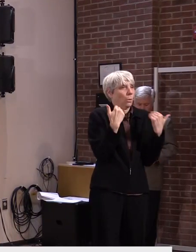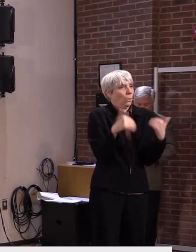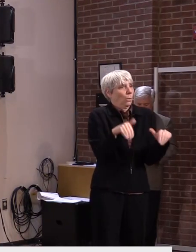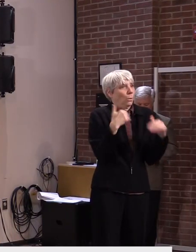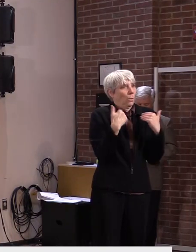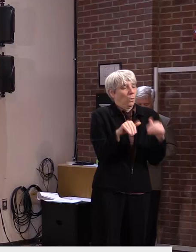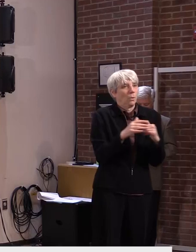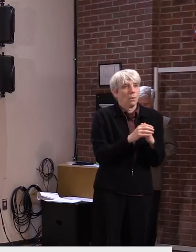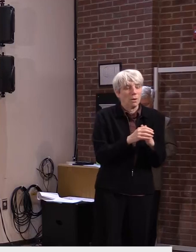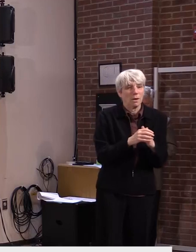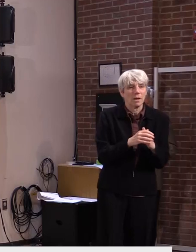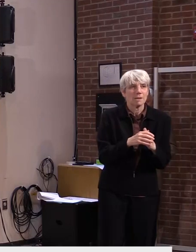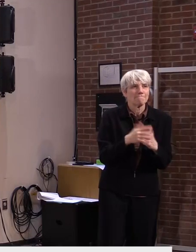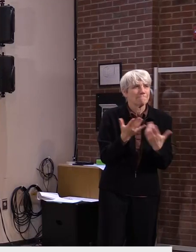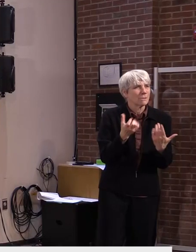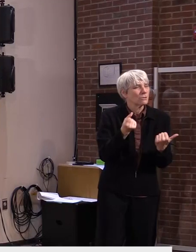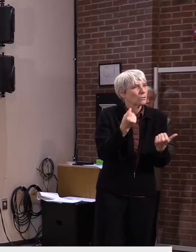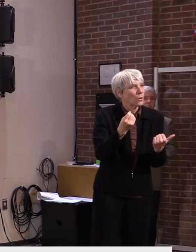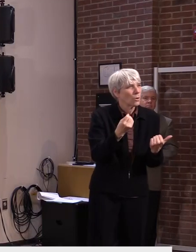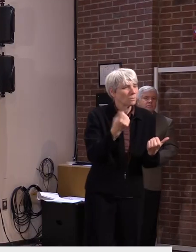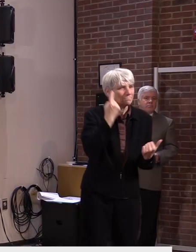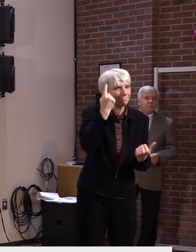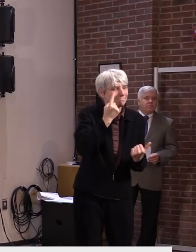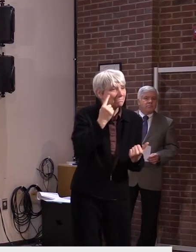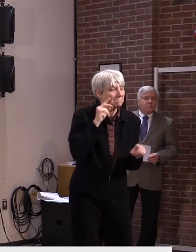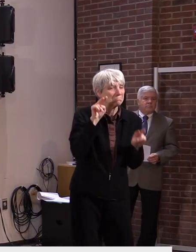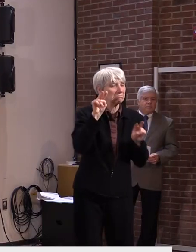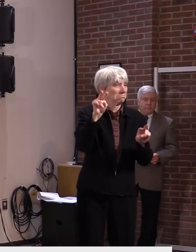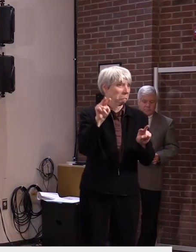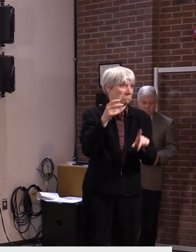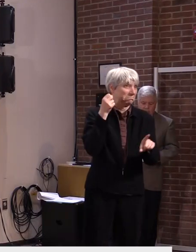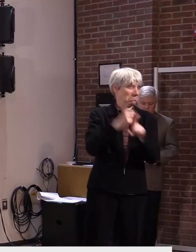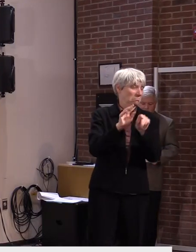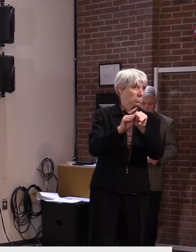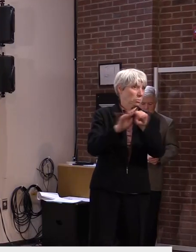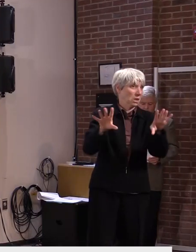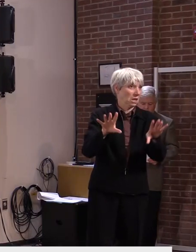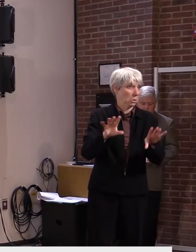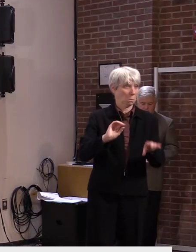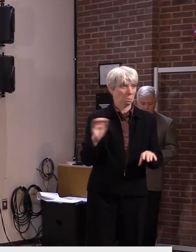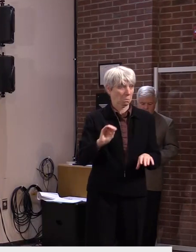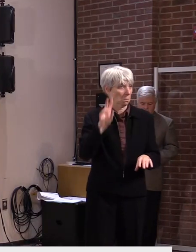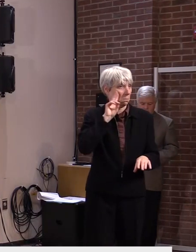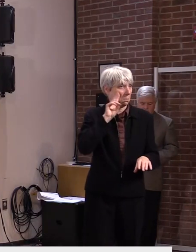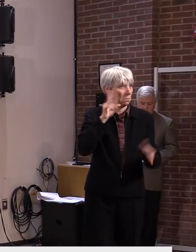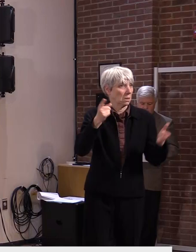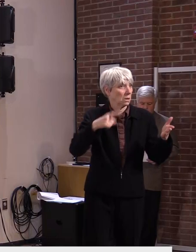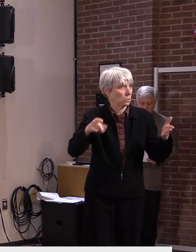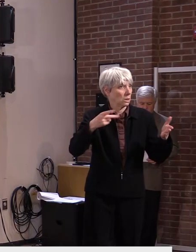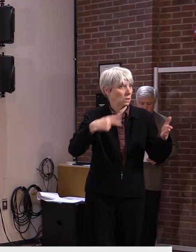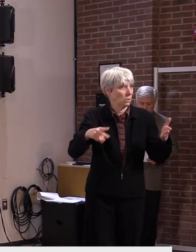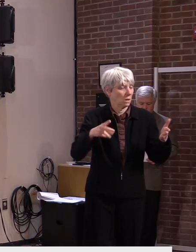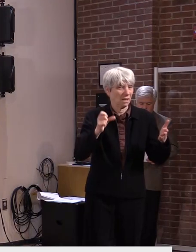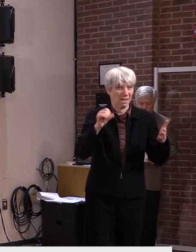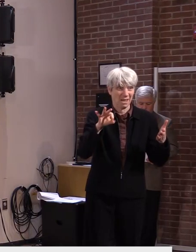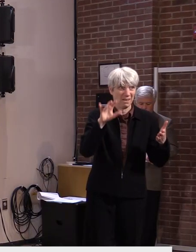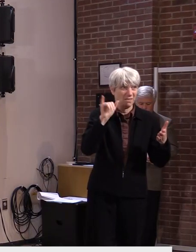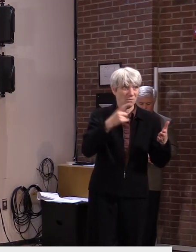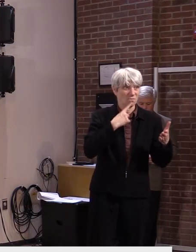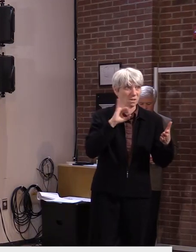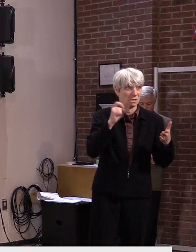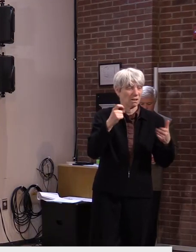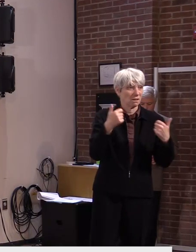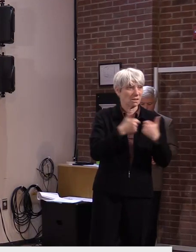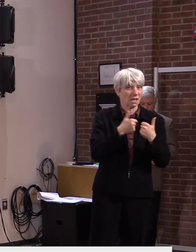with the marathon and so forth. So we'll watch their numbers over the next week or so. And if they don't